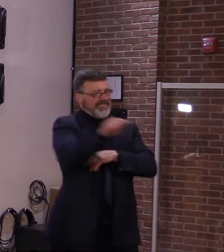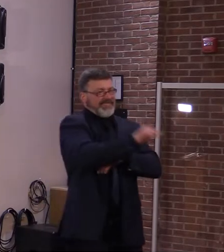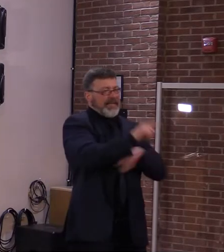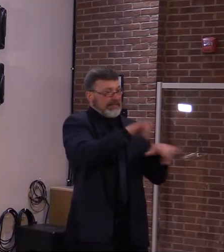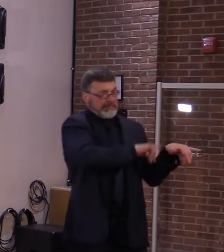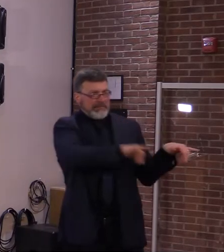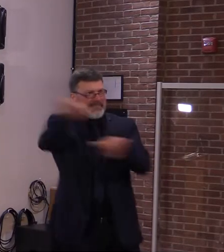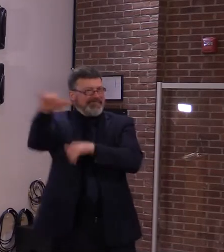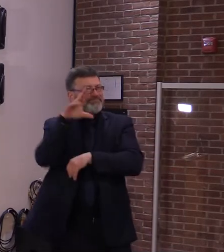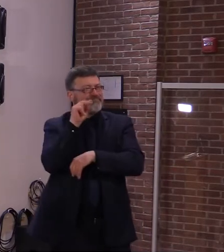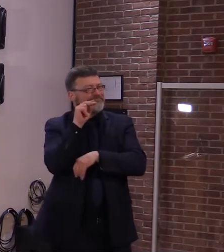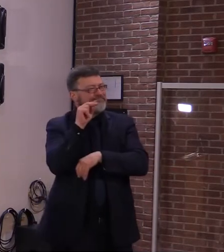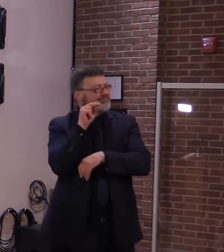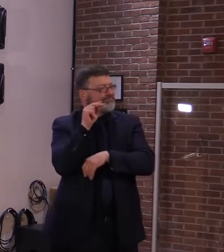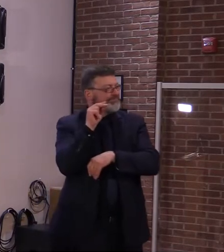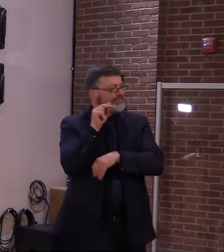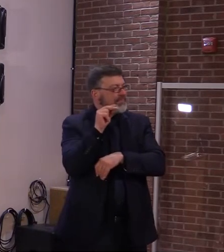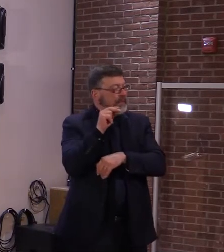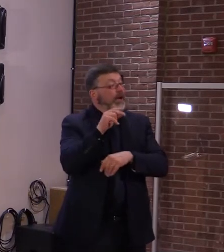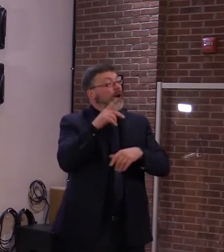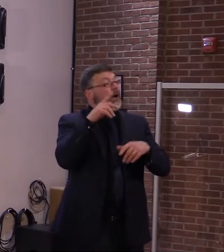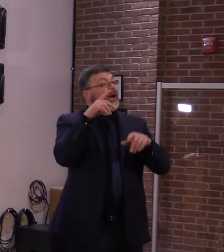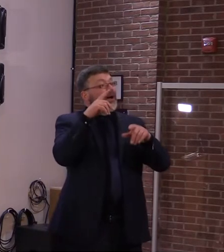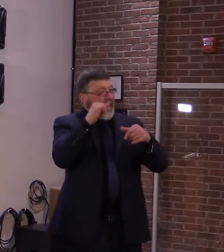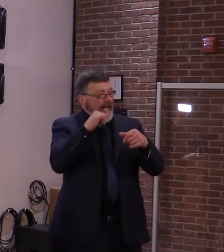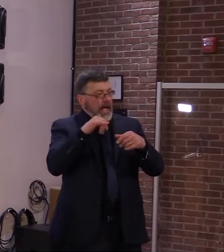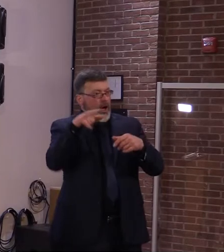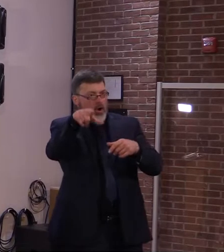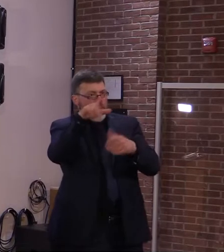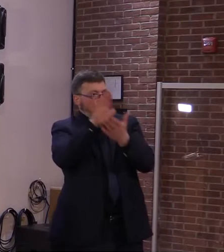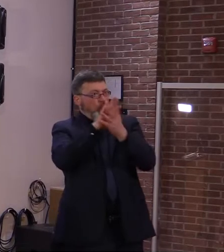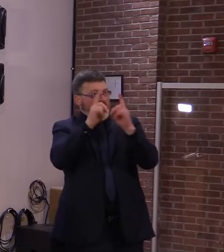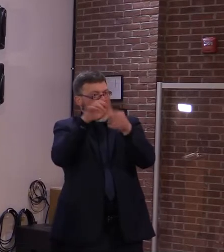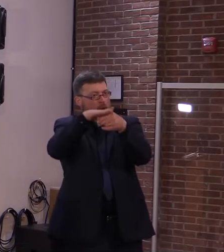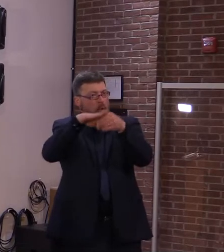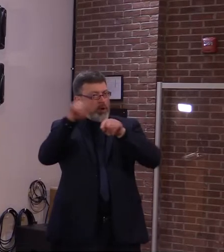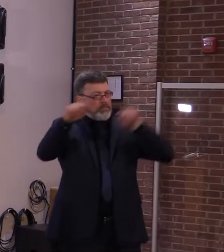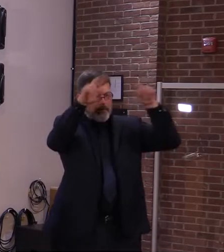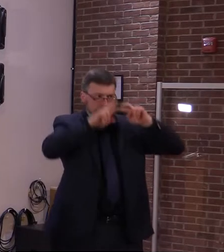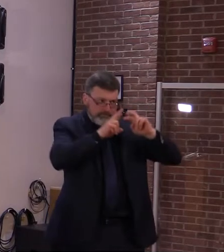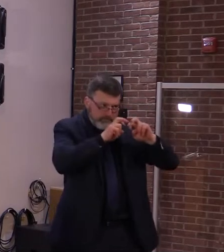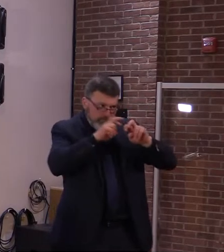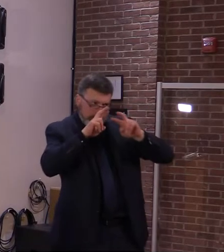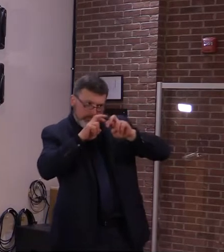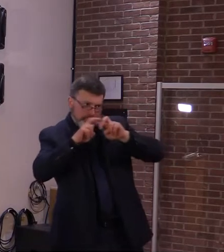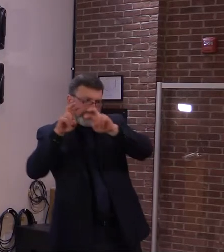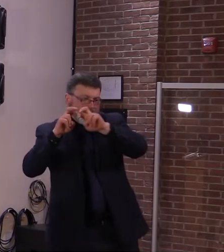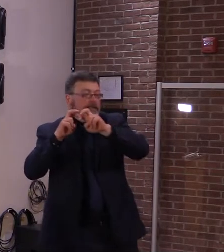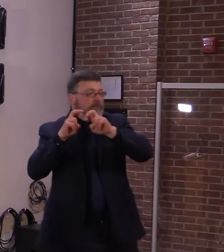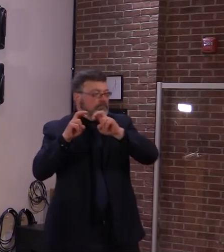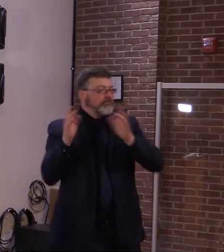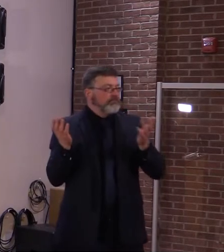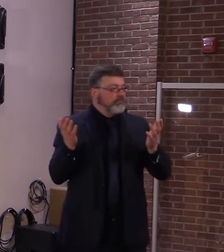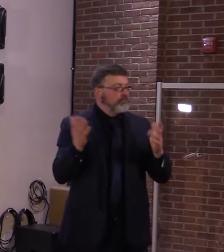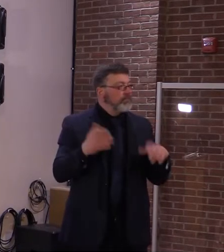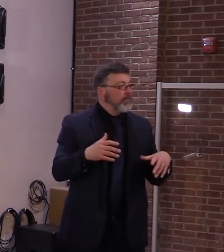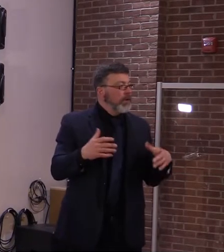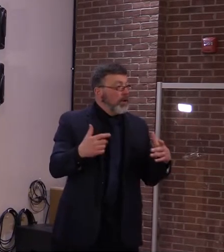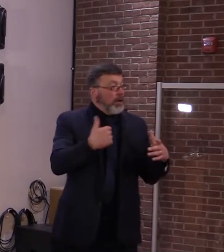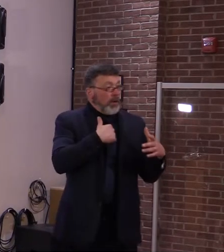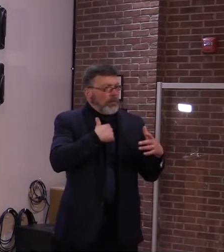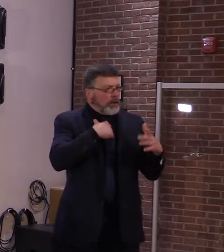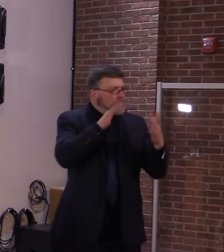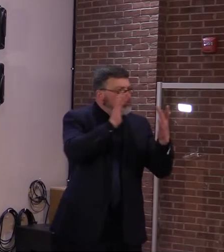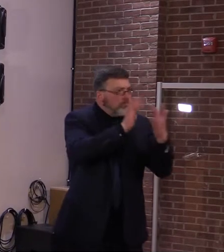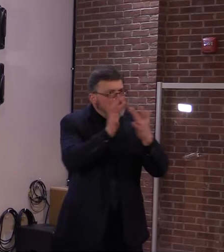those kinds of issues are all being sorted out at the local level, which is where they should be sorted out. And We haven't heard a lot of conversation yet around